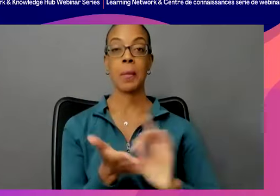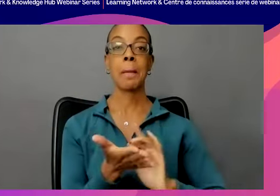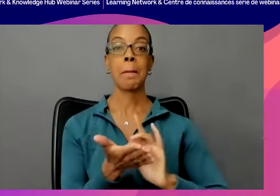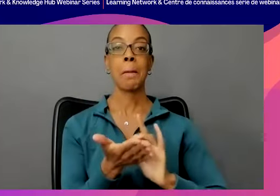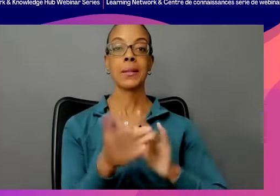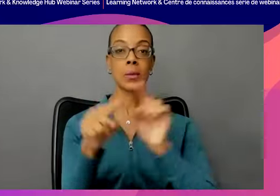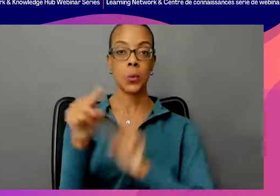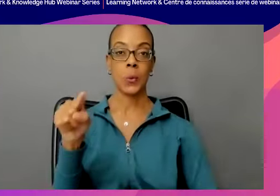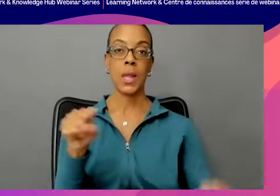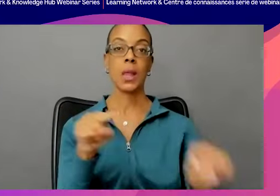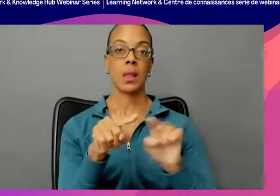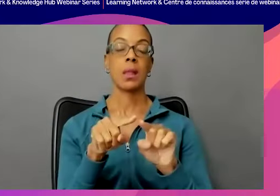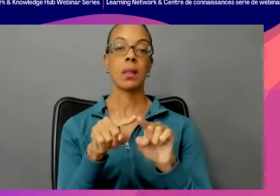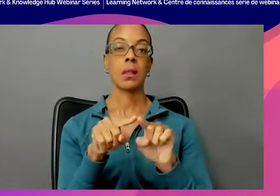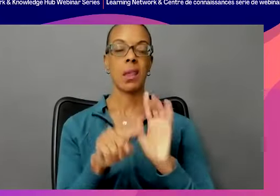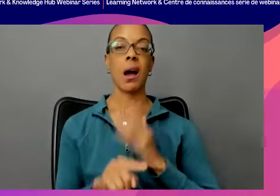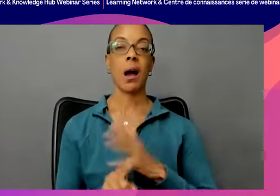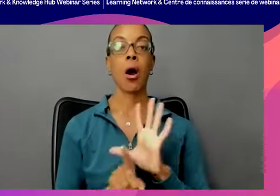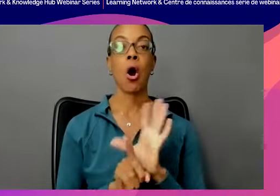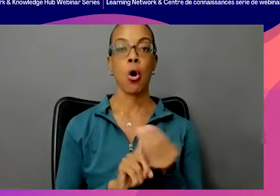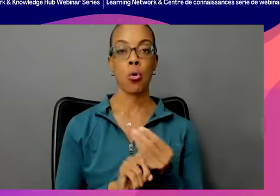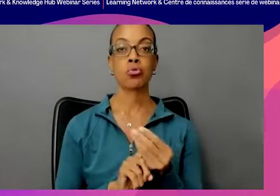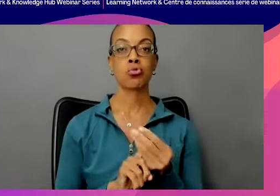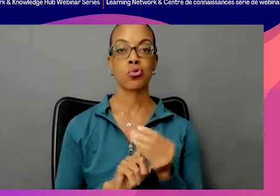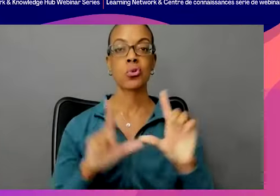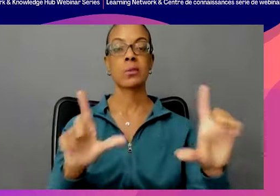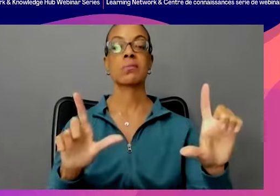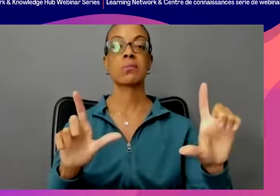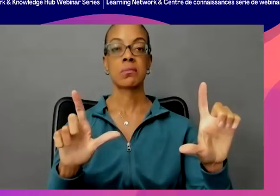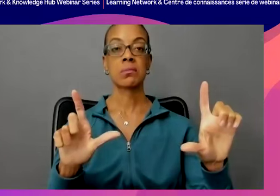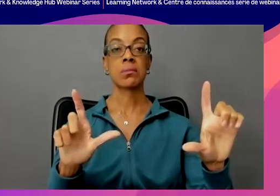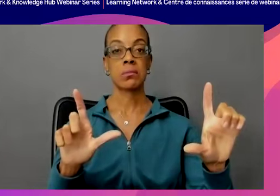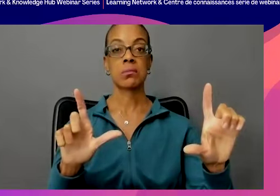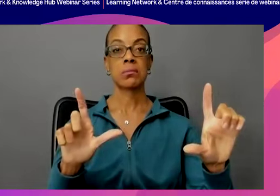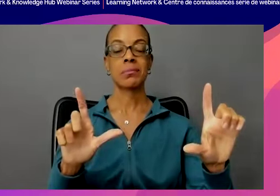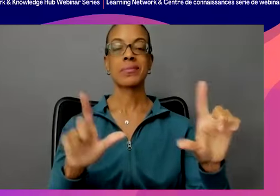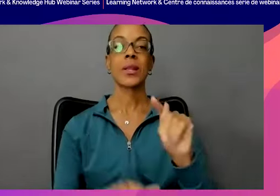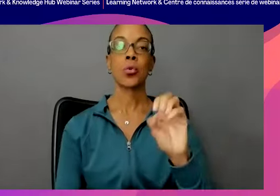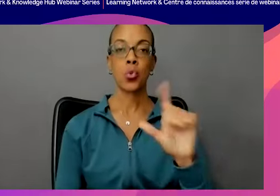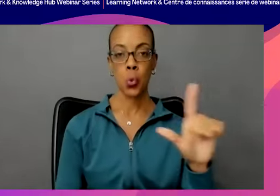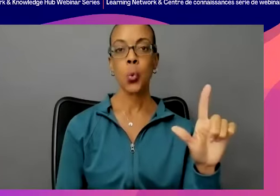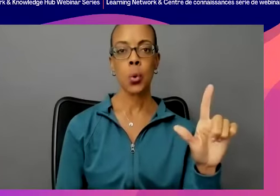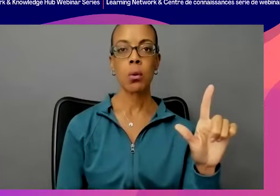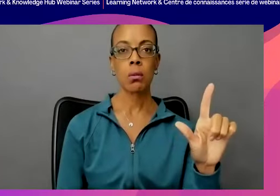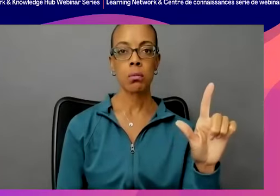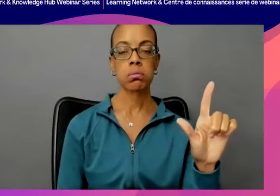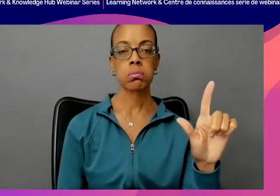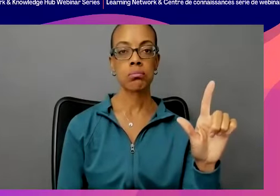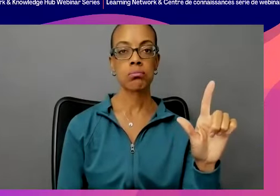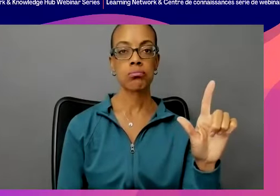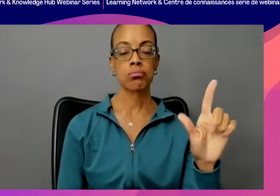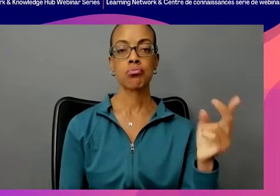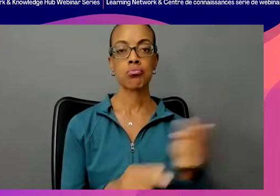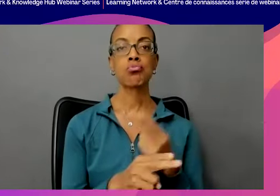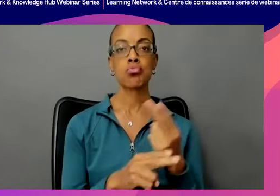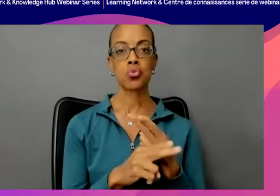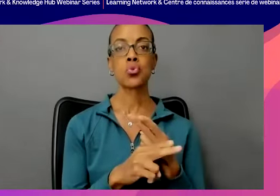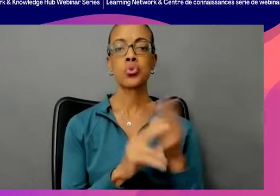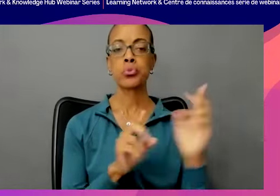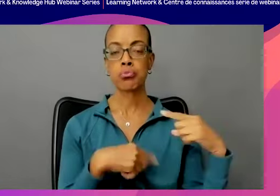in many of our cultures, this is a beautiful tool that we've used to help